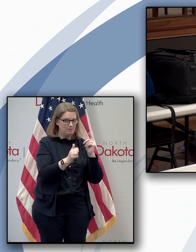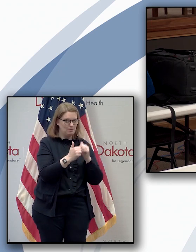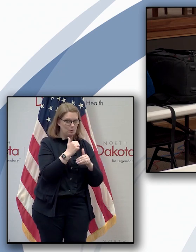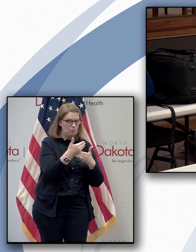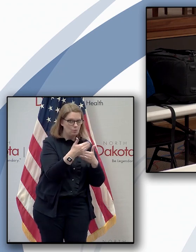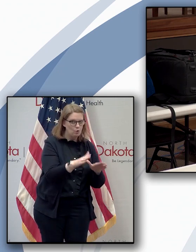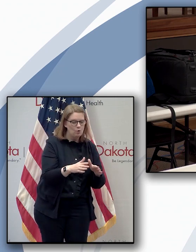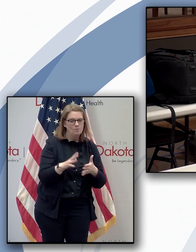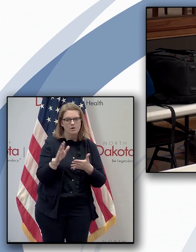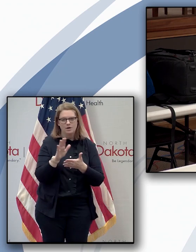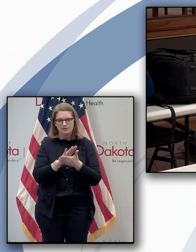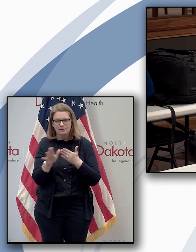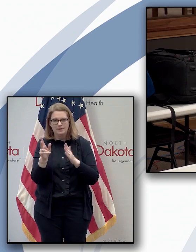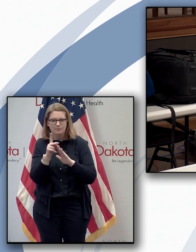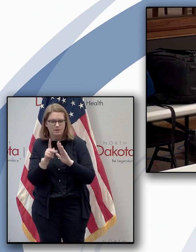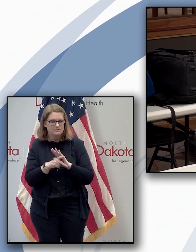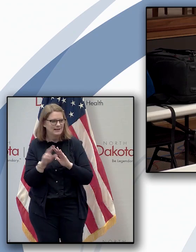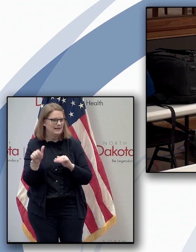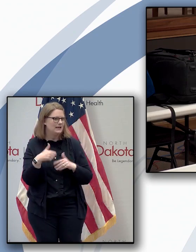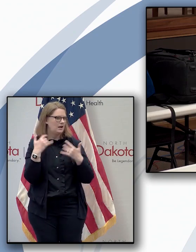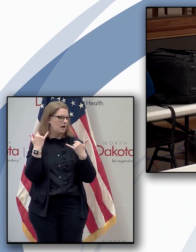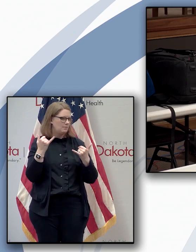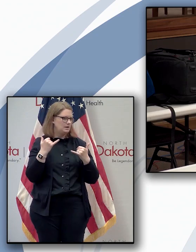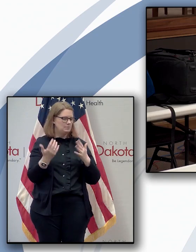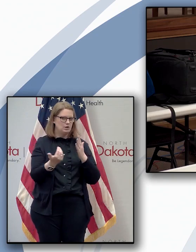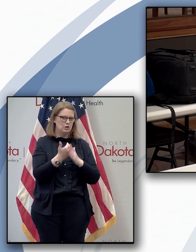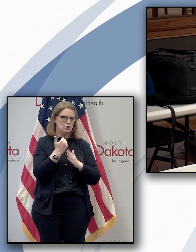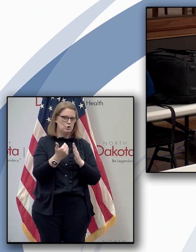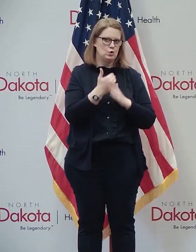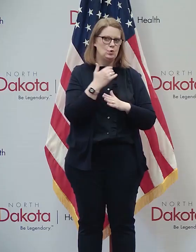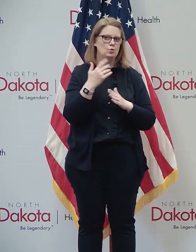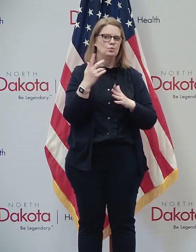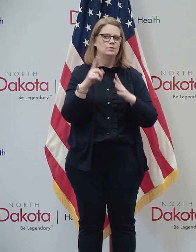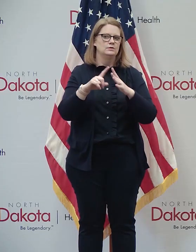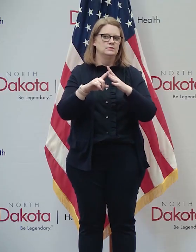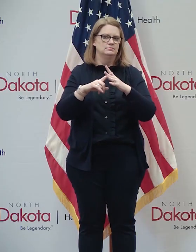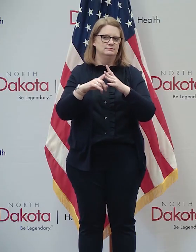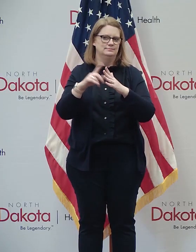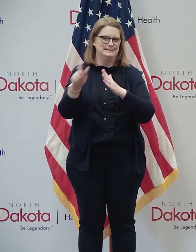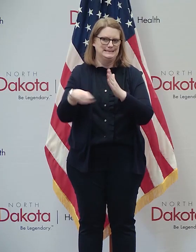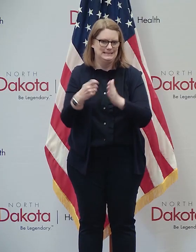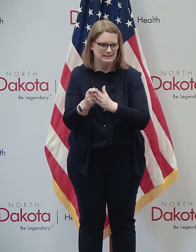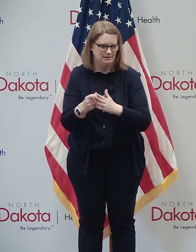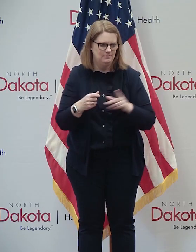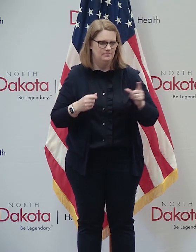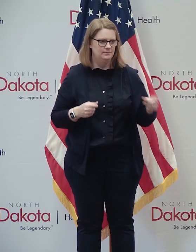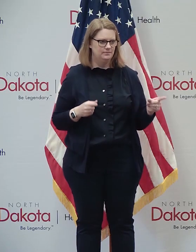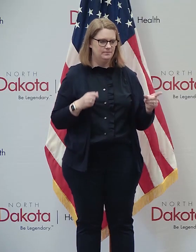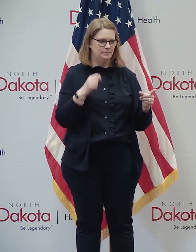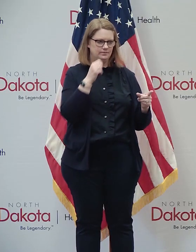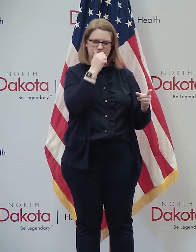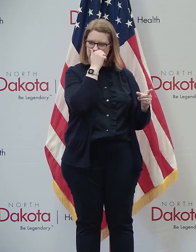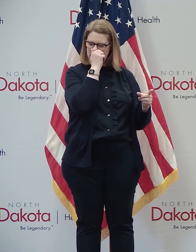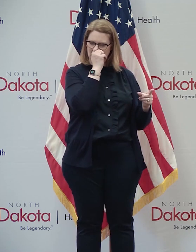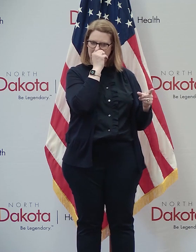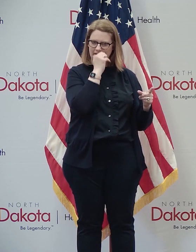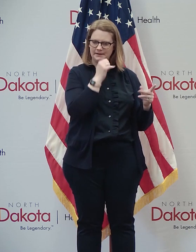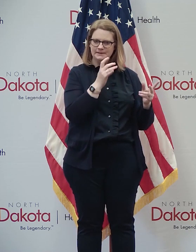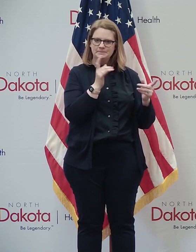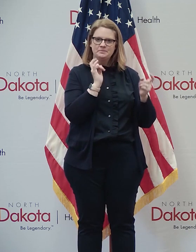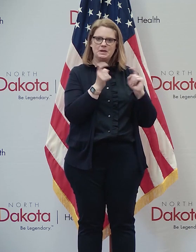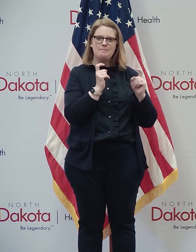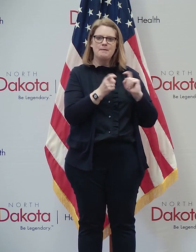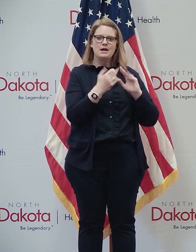We heard about the grants and that's being extended. Wondering if there's just a change